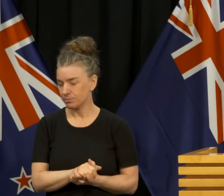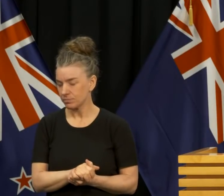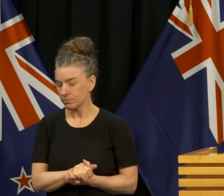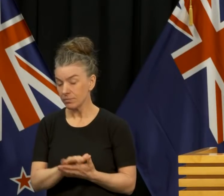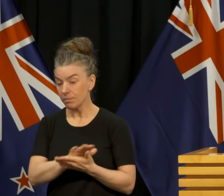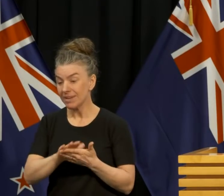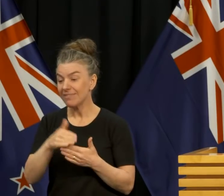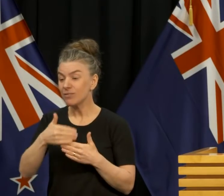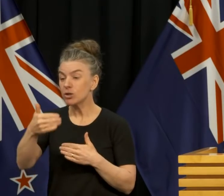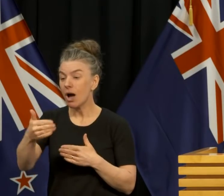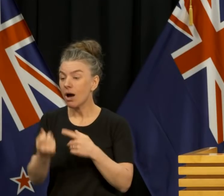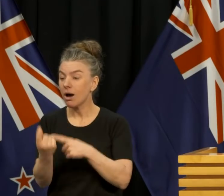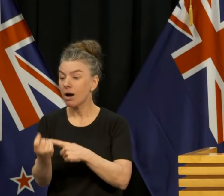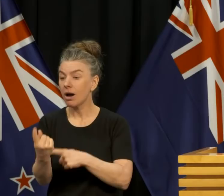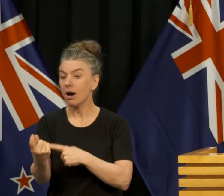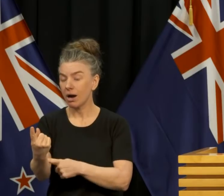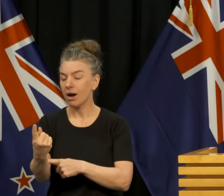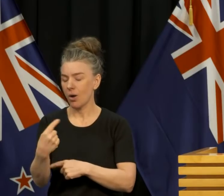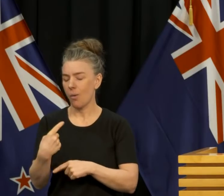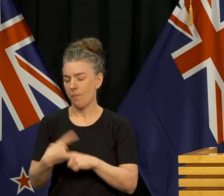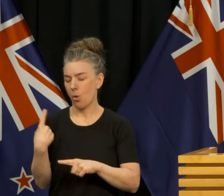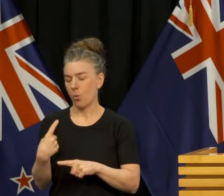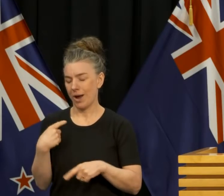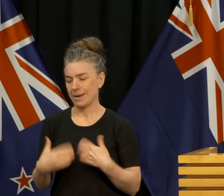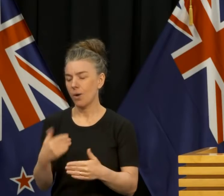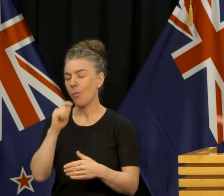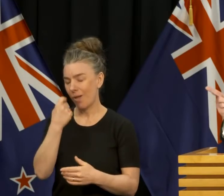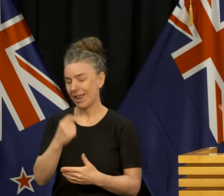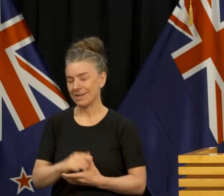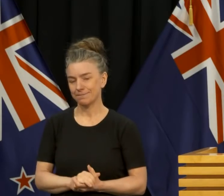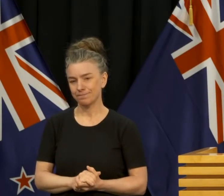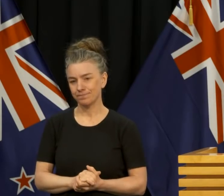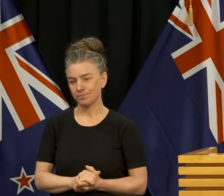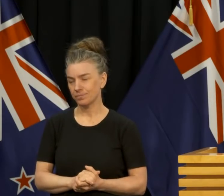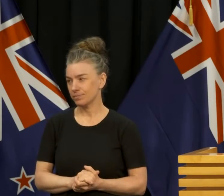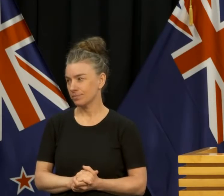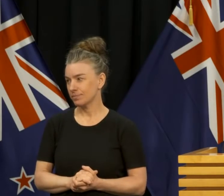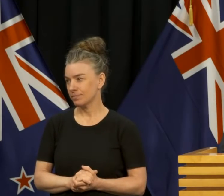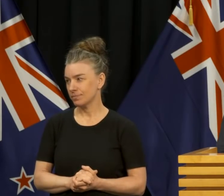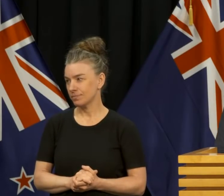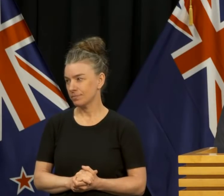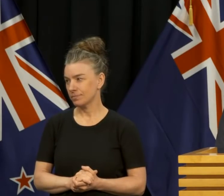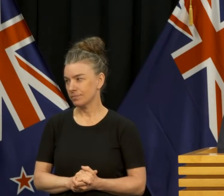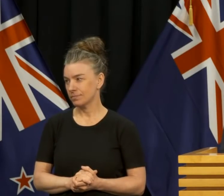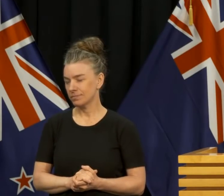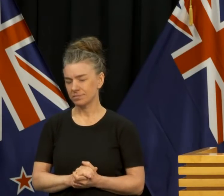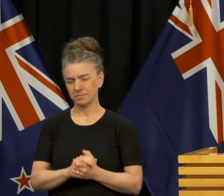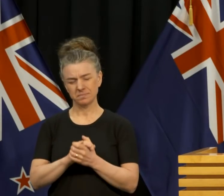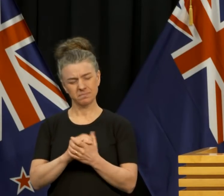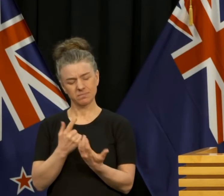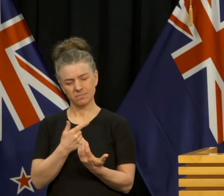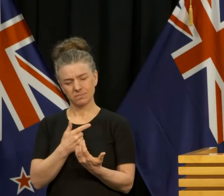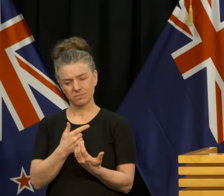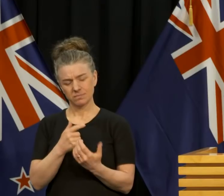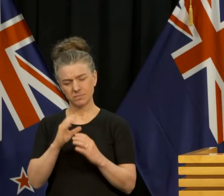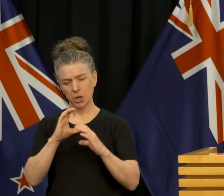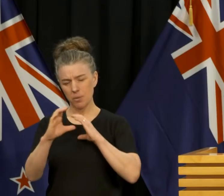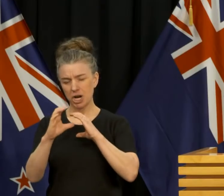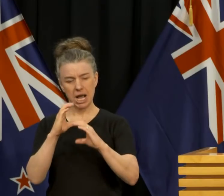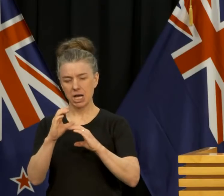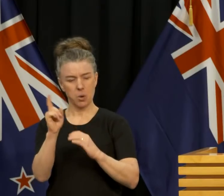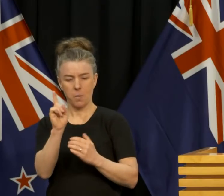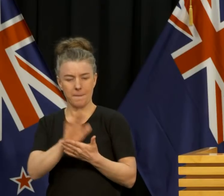that any future events, our response will be much quicker. What is your definition of communication, though? Because in terms of Derek's original